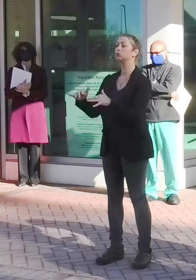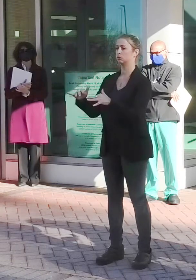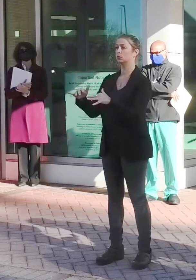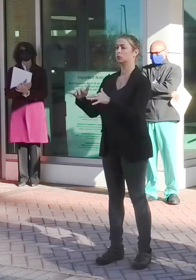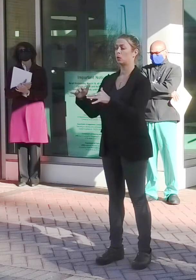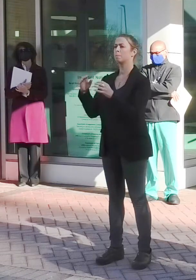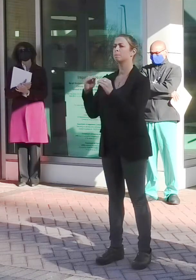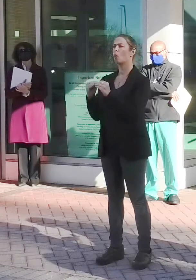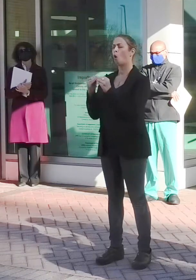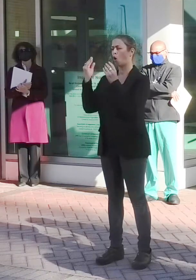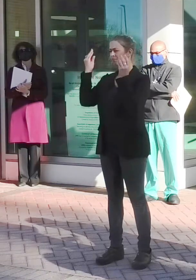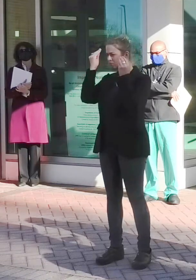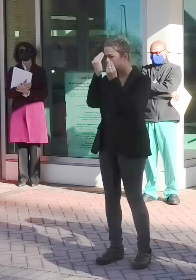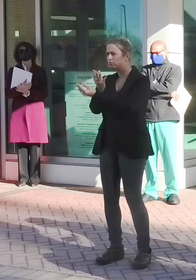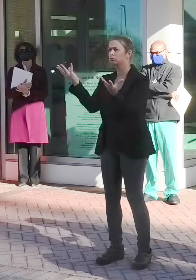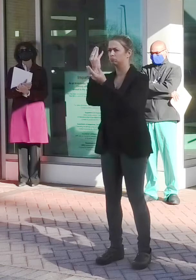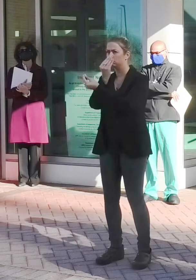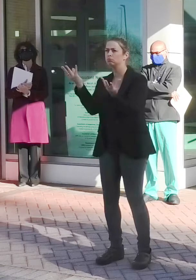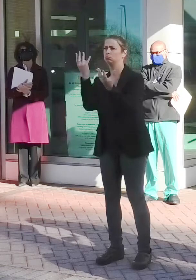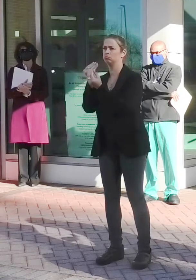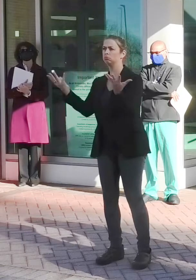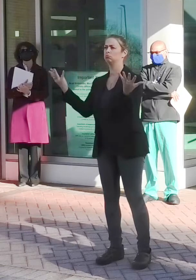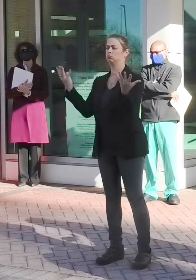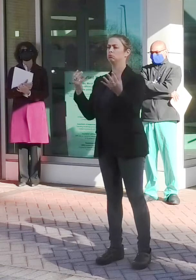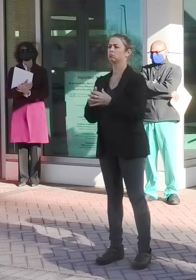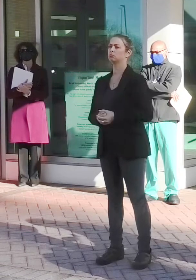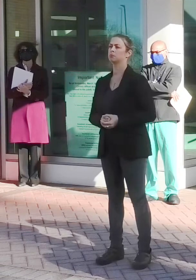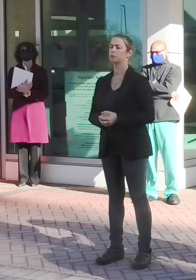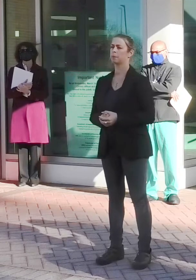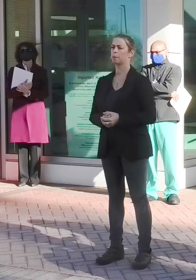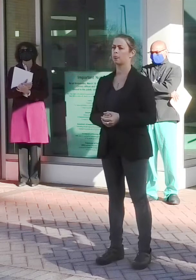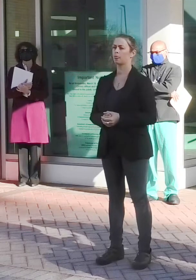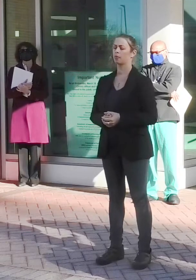resources for this anticipated fall increase.